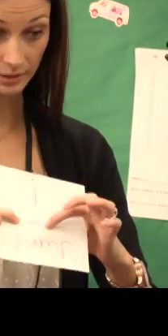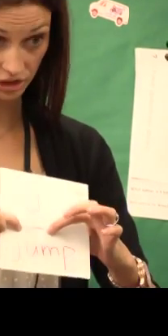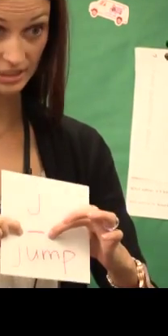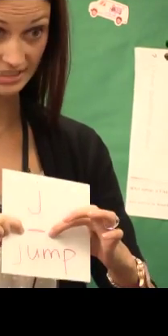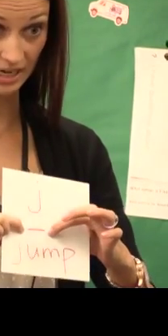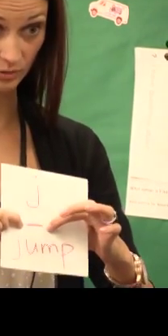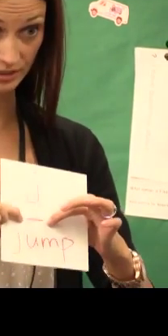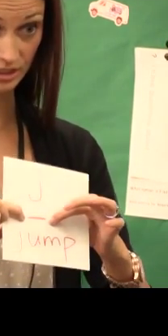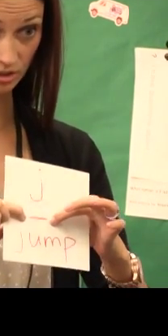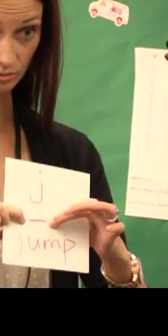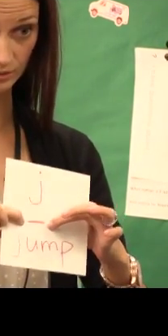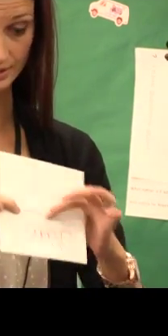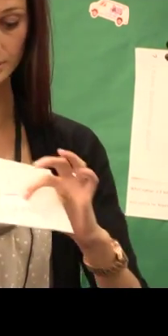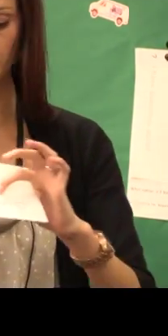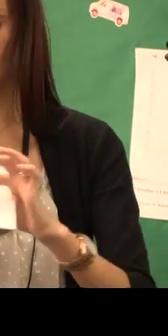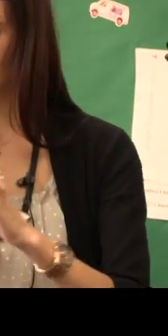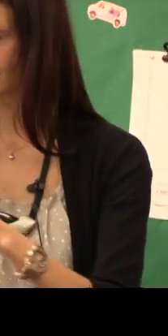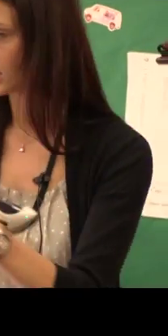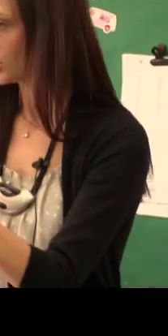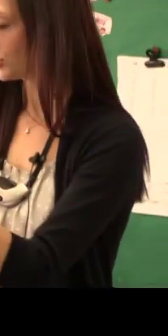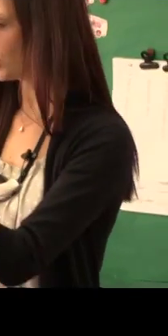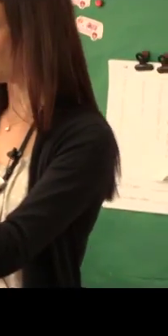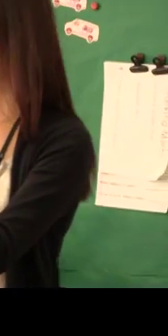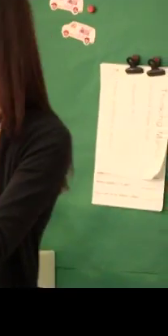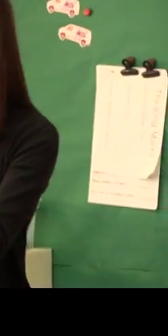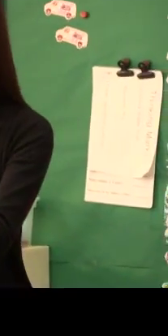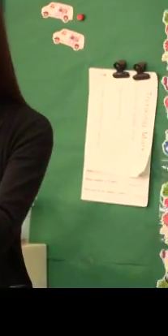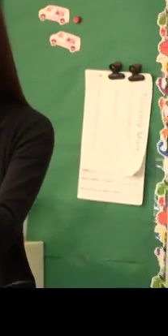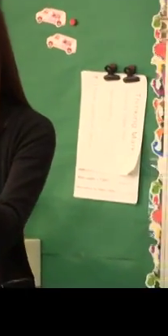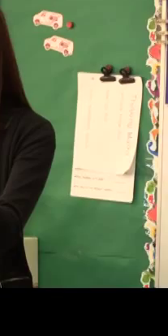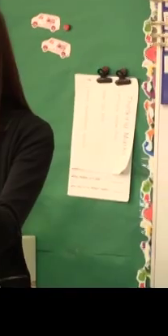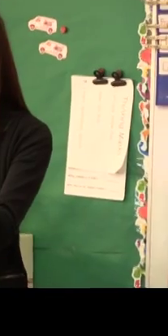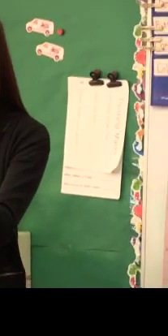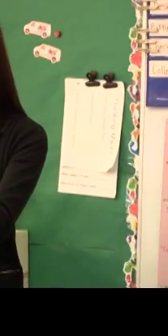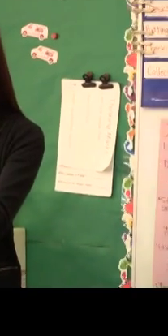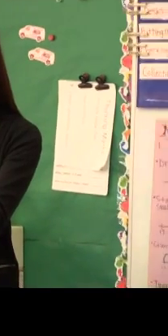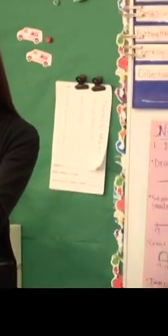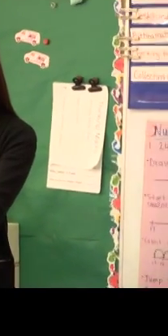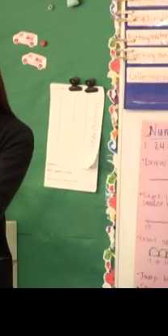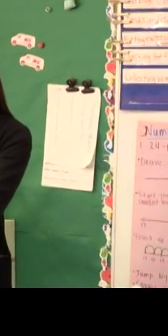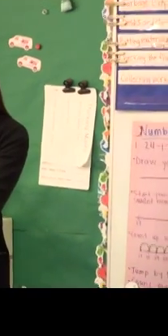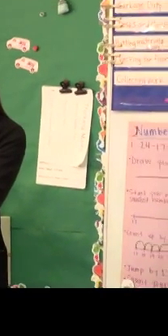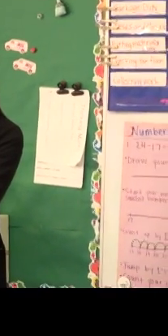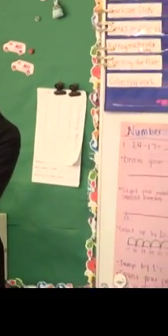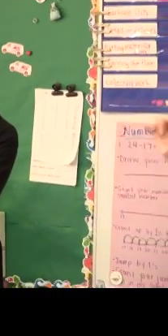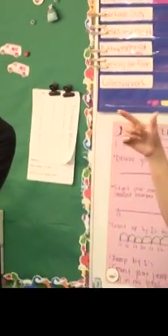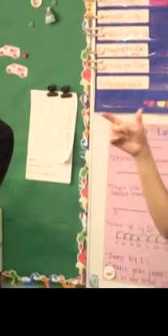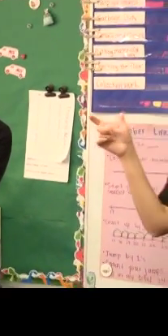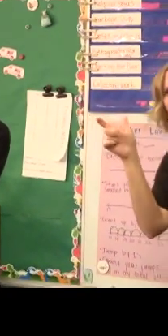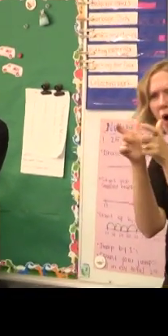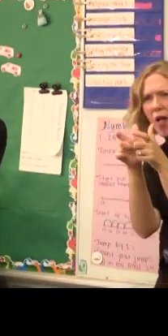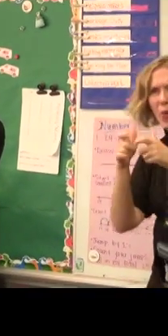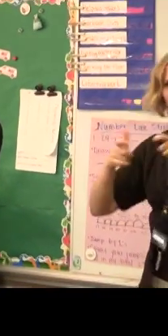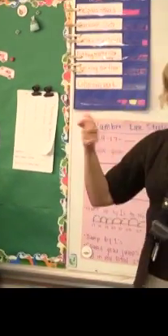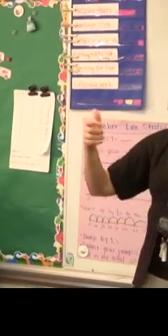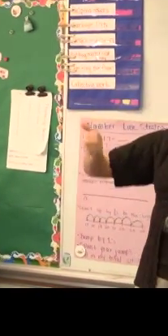Yeah, how much the sound is used, right. So, is our power bar smaller than usual or is it